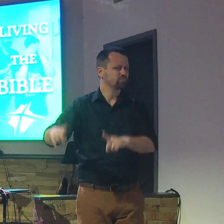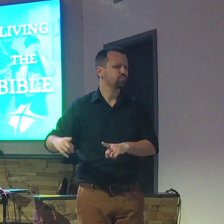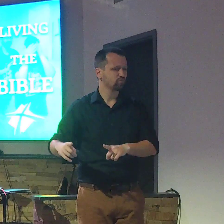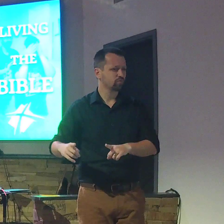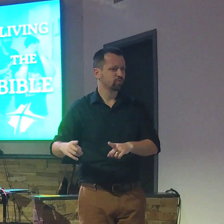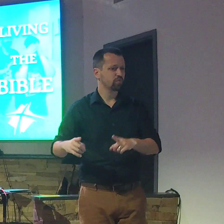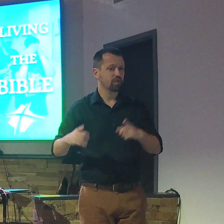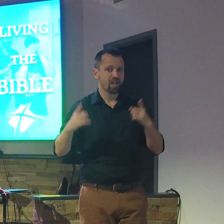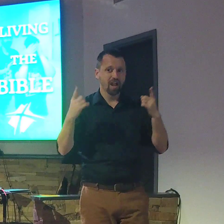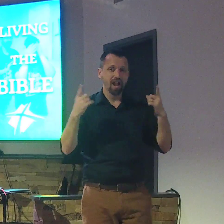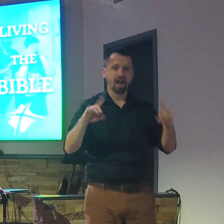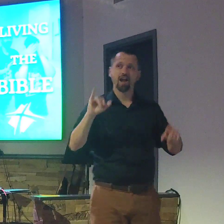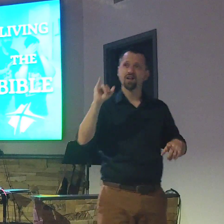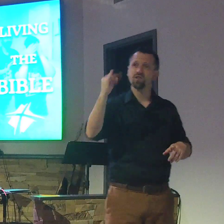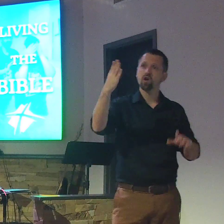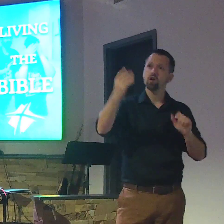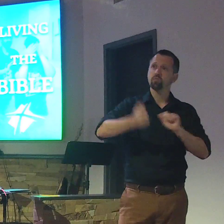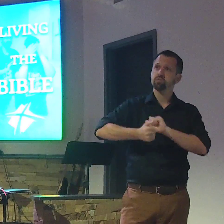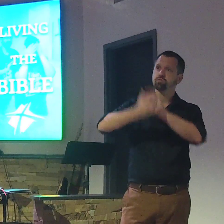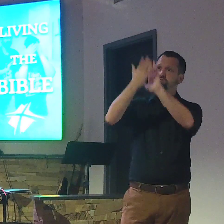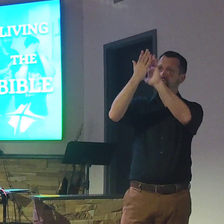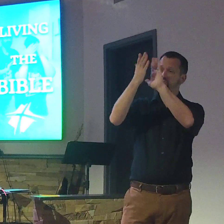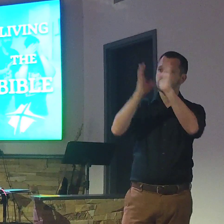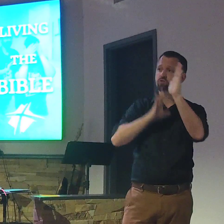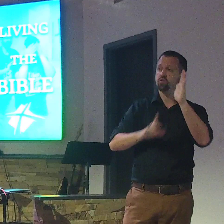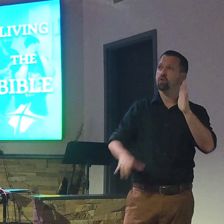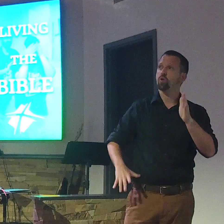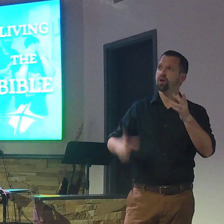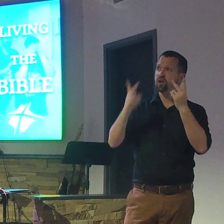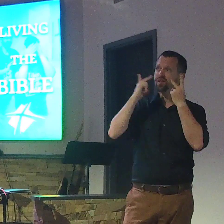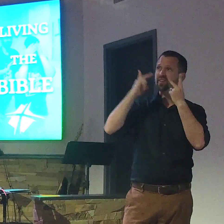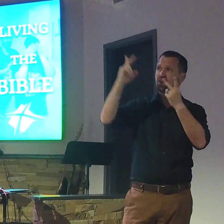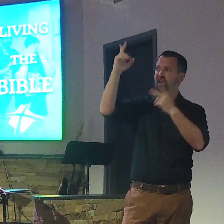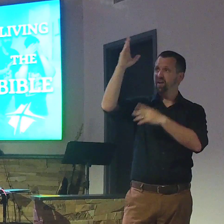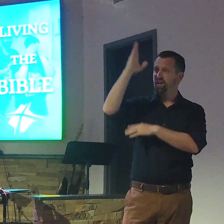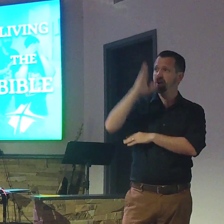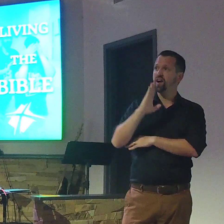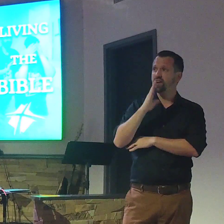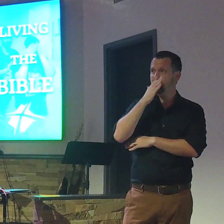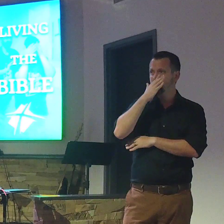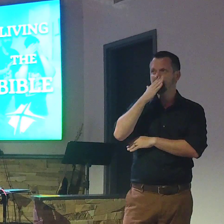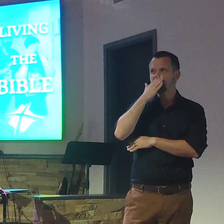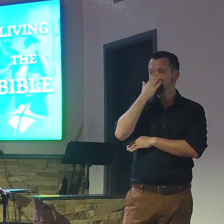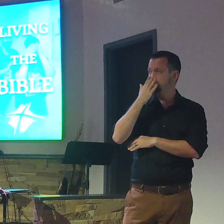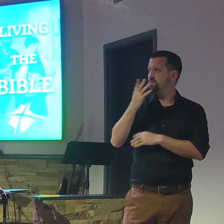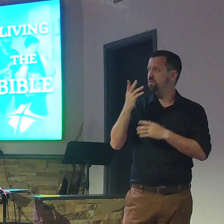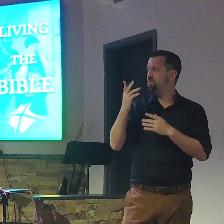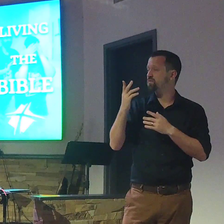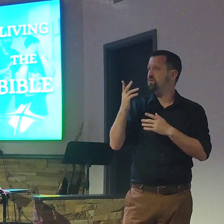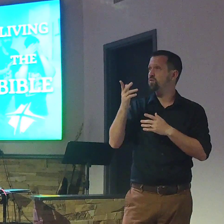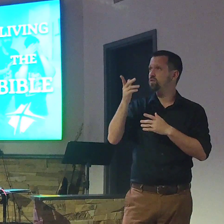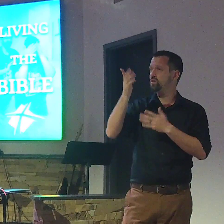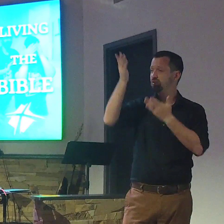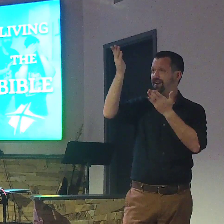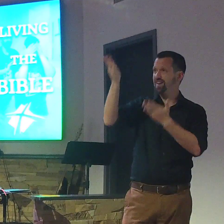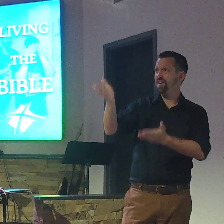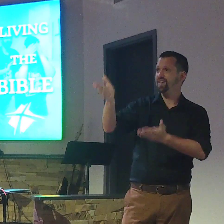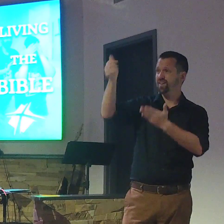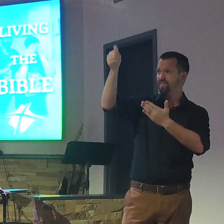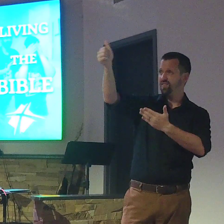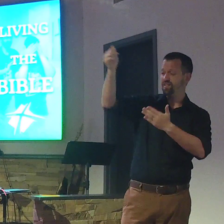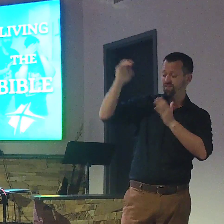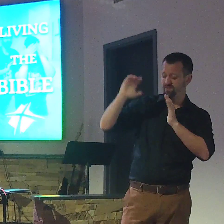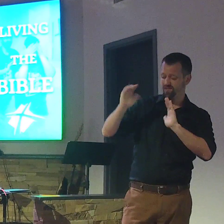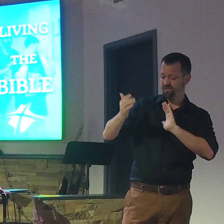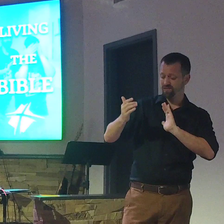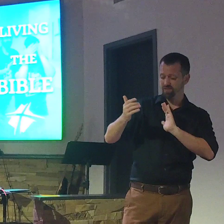presence of the Lord. And when he did, and he saw God for what for who God is and compared it to who he